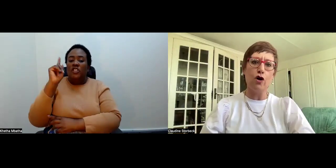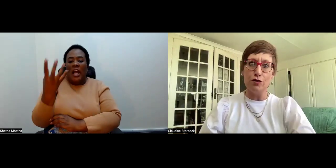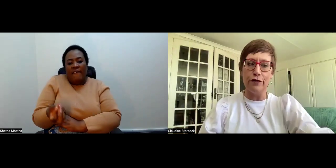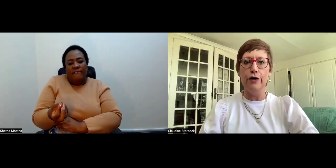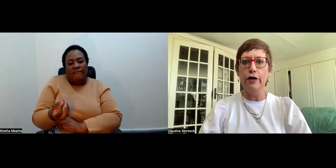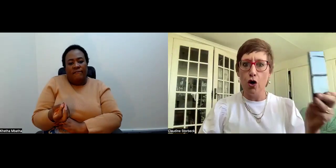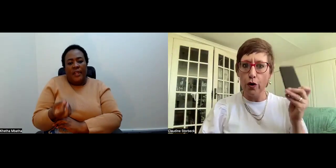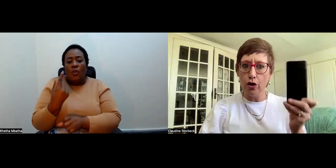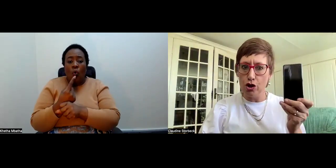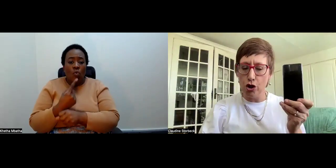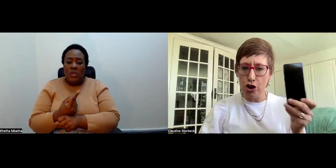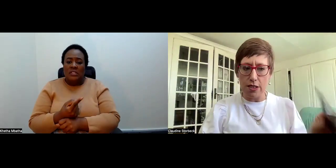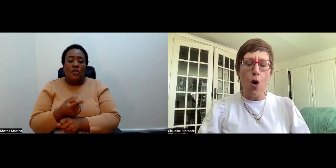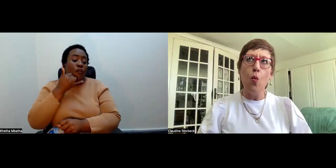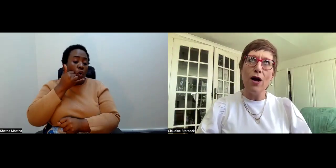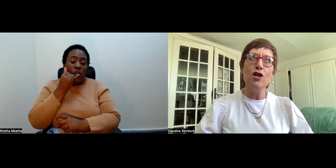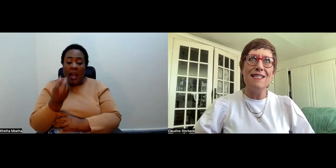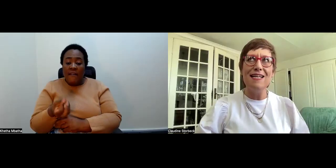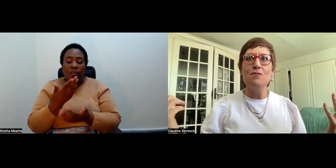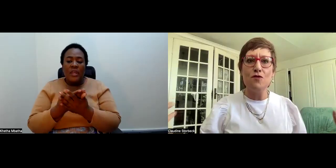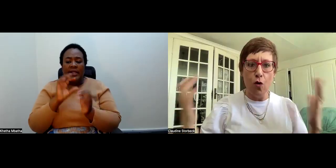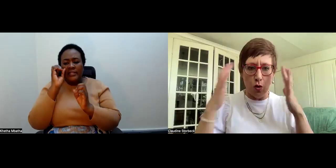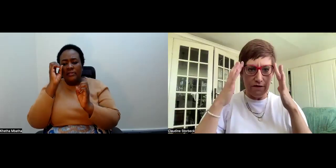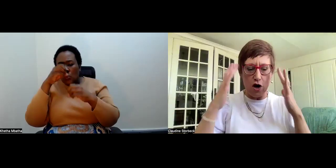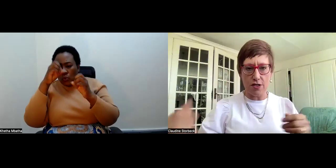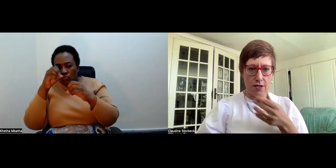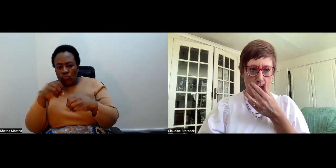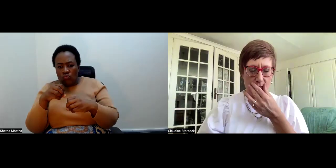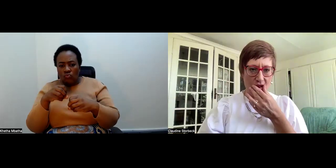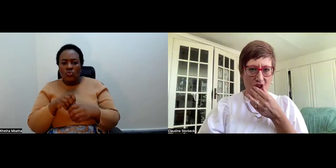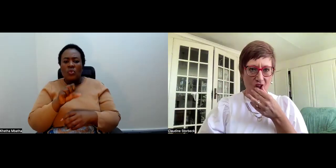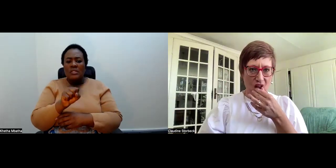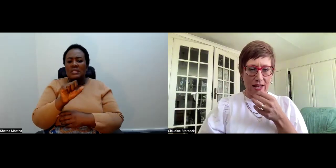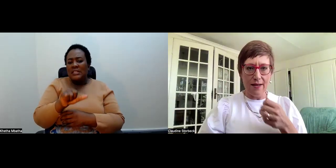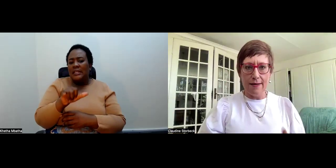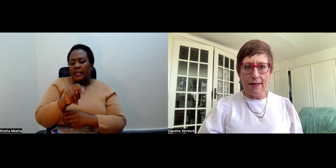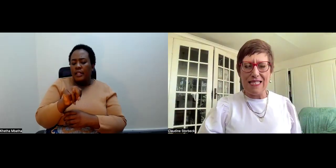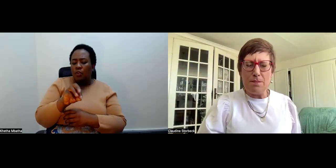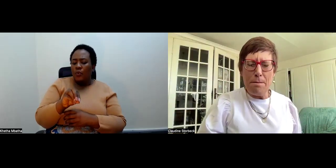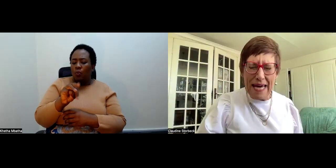them, or you've got your phone where you can search it. What are synonyms for fast?